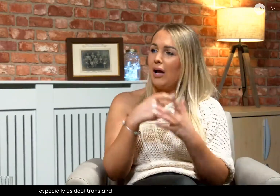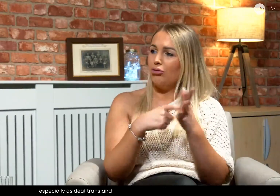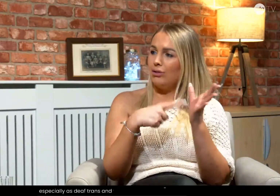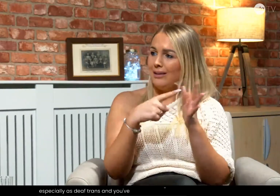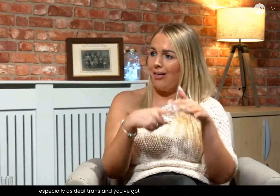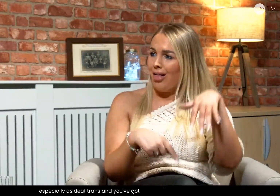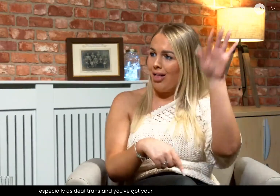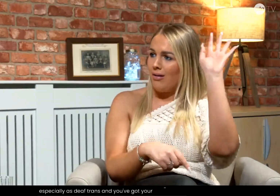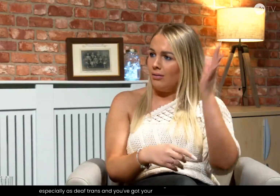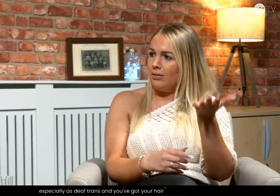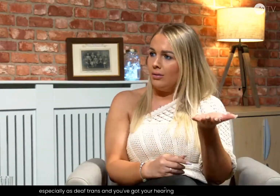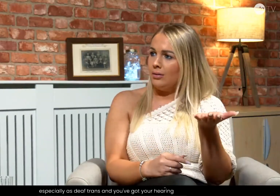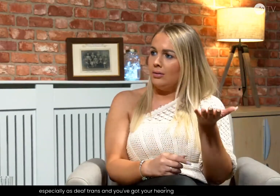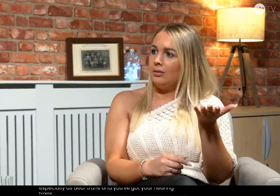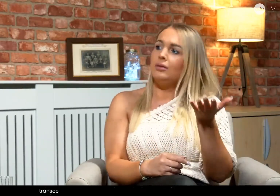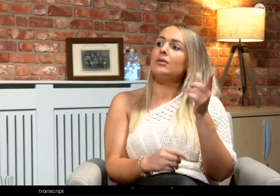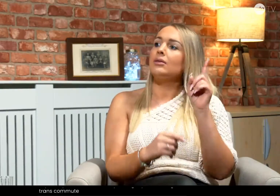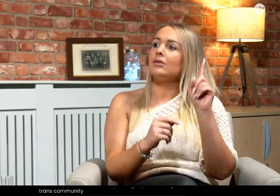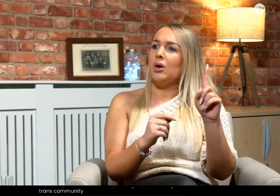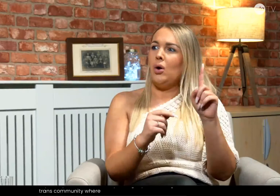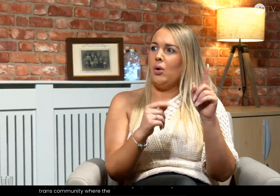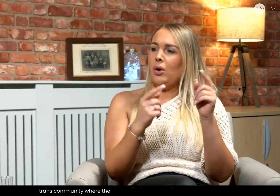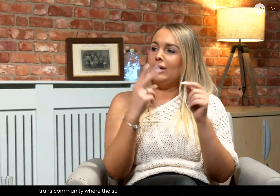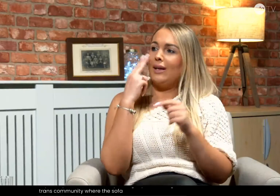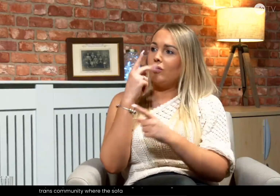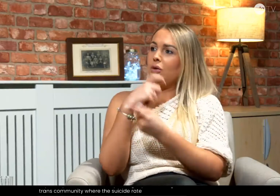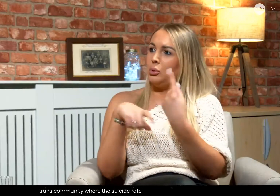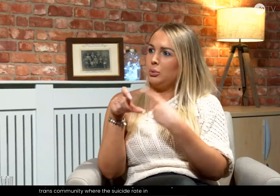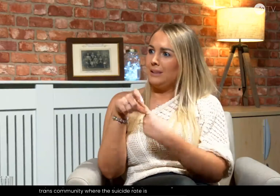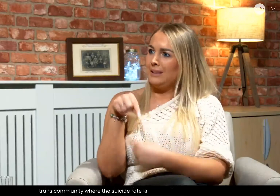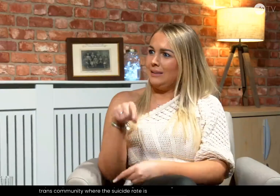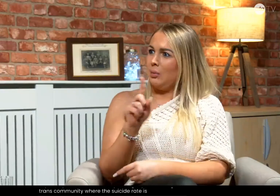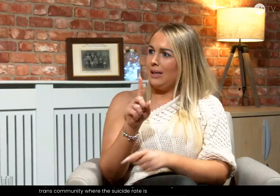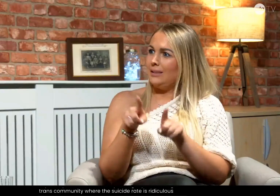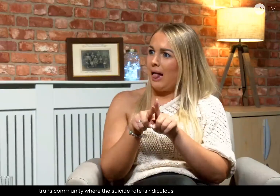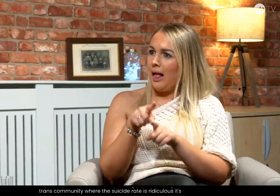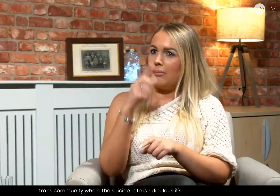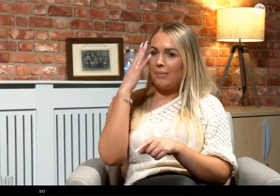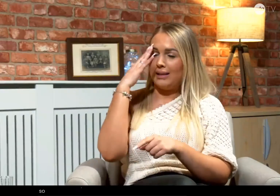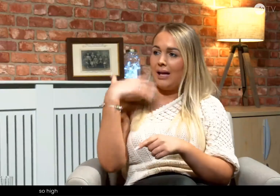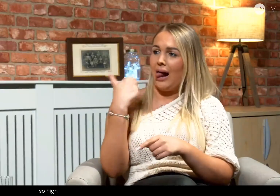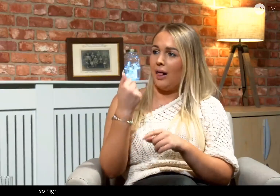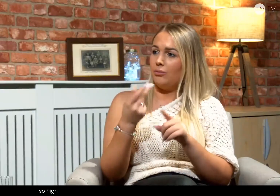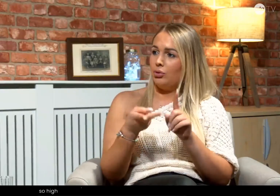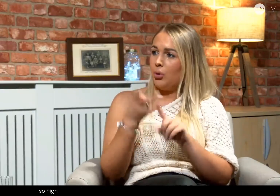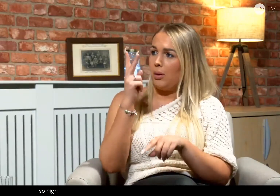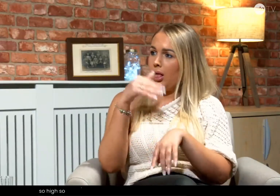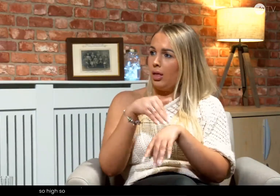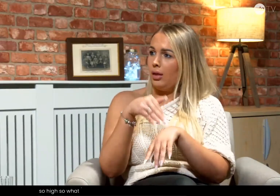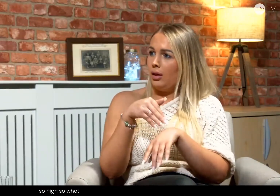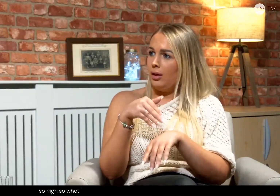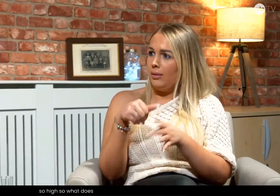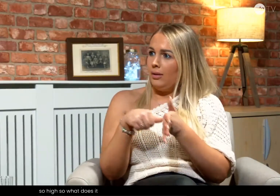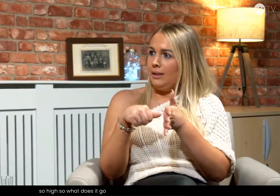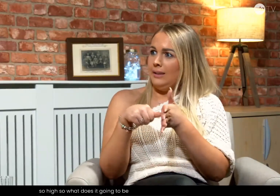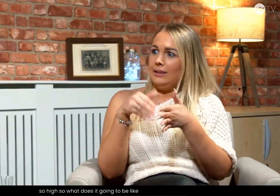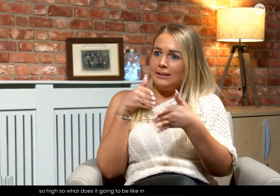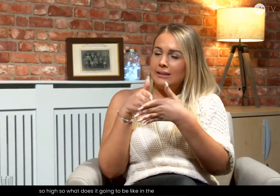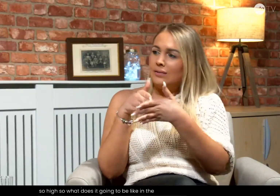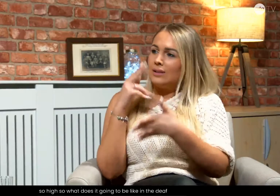trans community, where the suicide rate is ridiculous. It's so high. So what is it going to be like in the deaf community when the mental health struggles